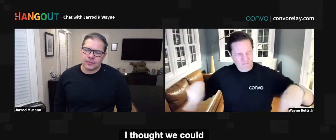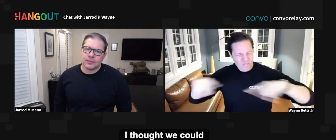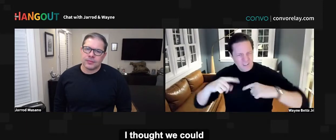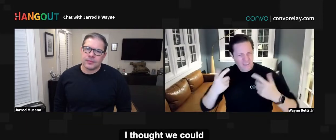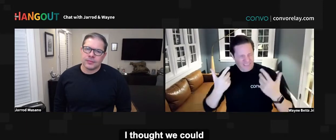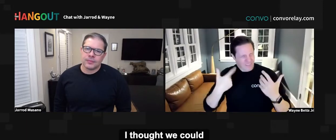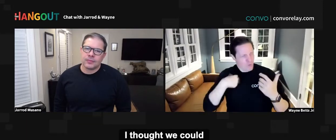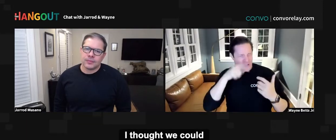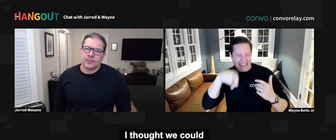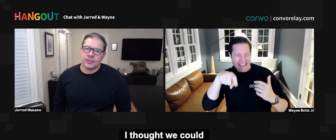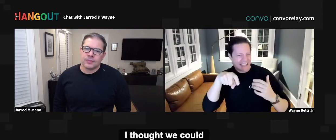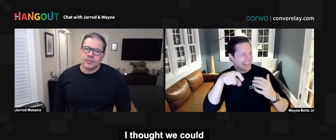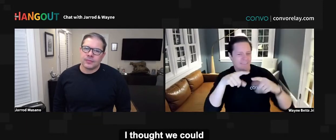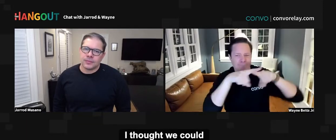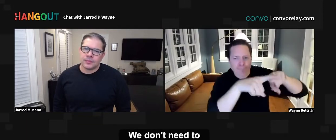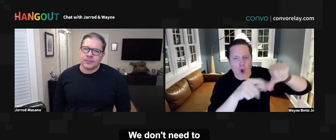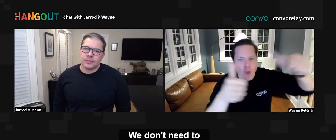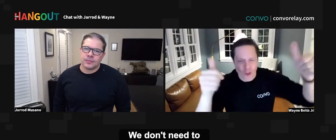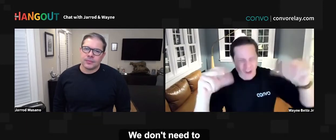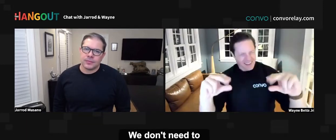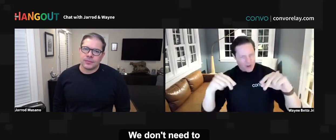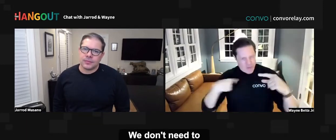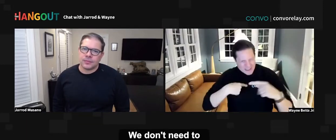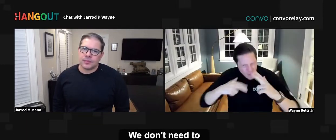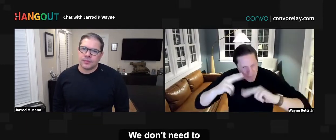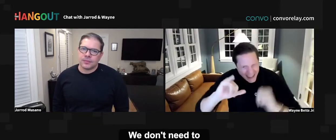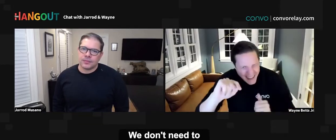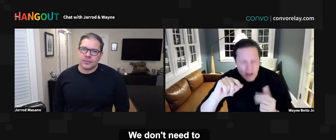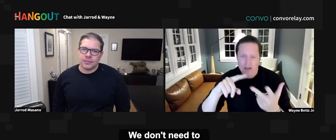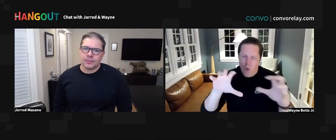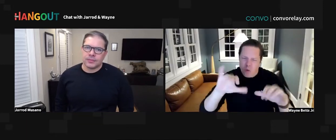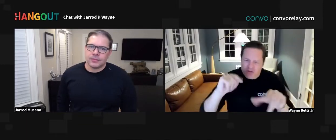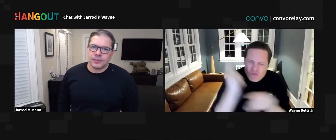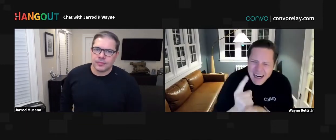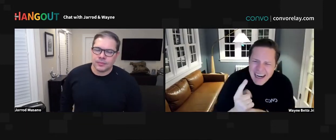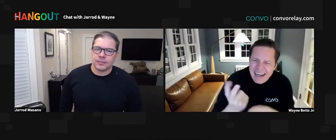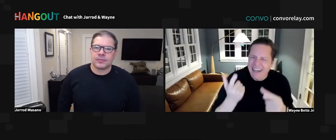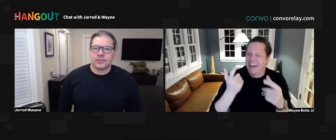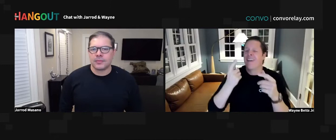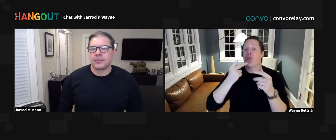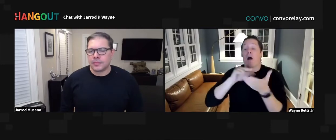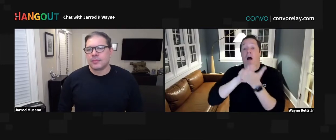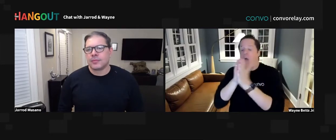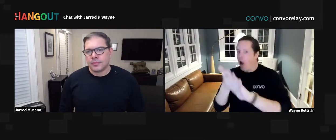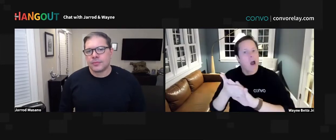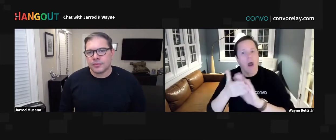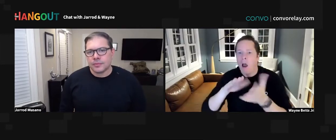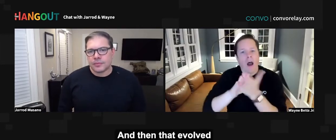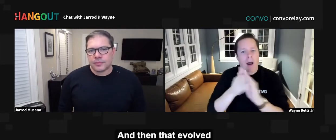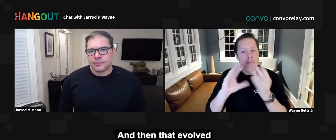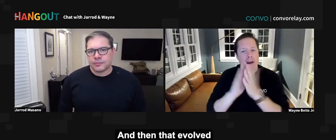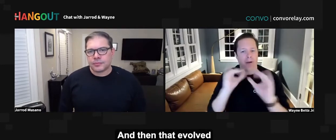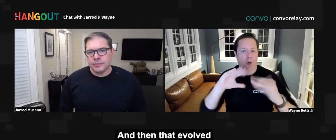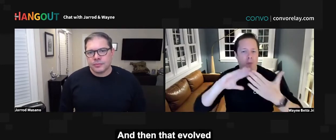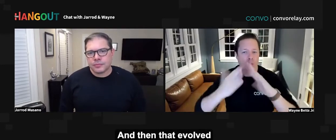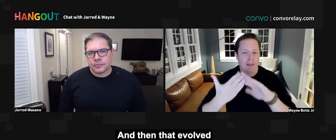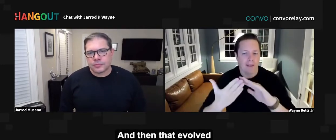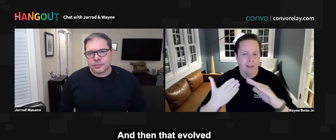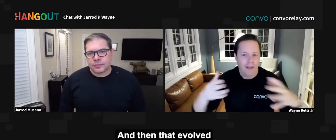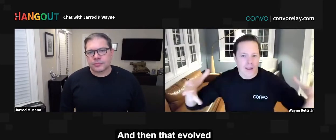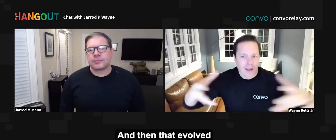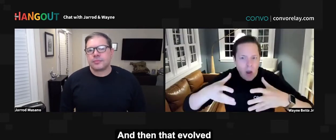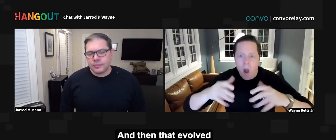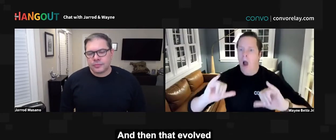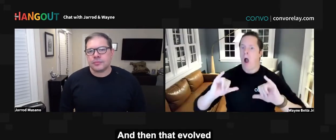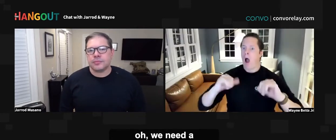beginning, I thought, we can build this ourselves. We don't need to depend on anybody. We can build it, right? We can do it right. And then that evolved